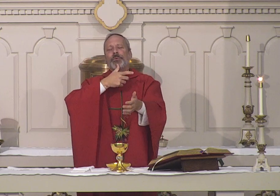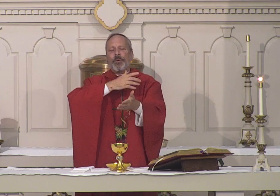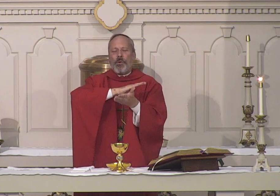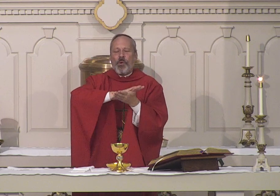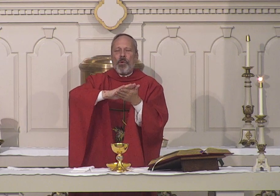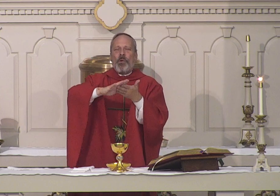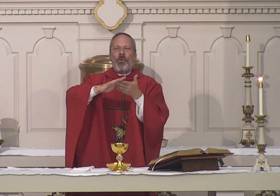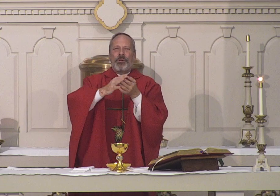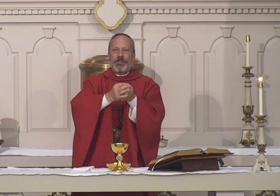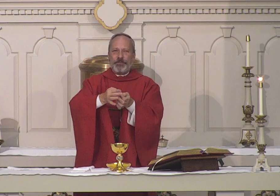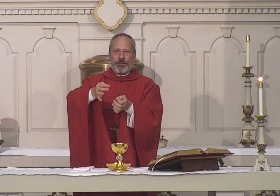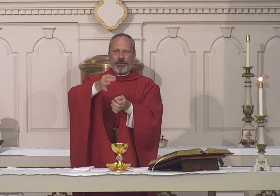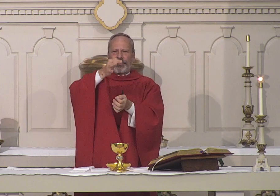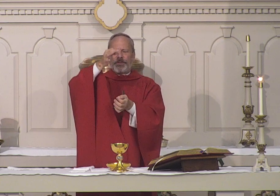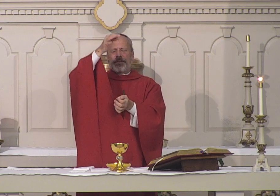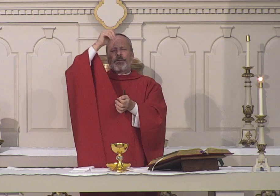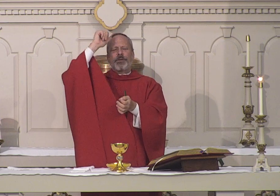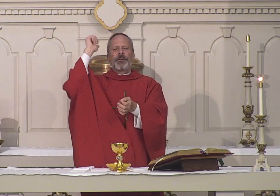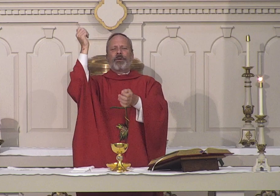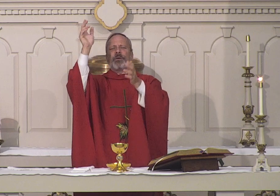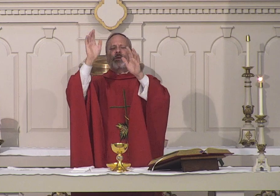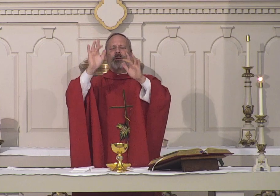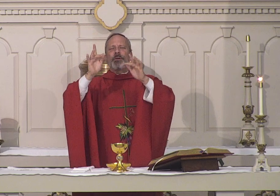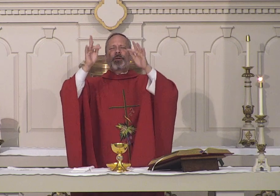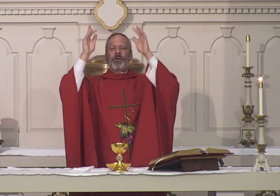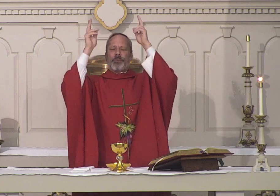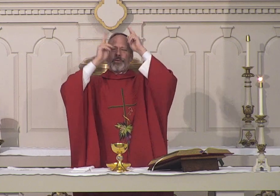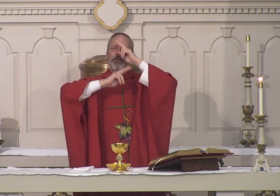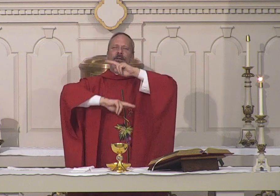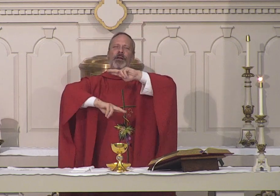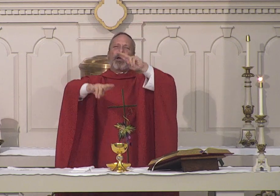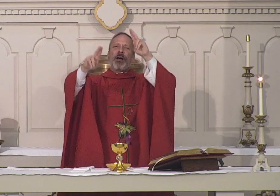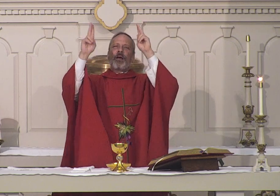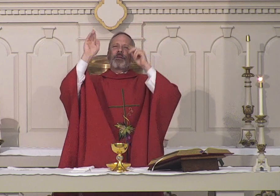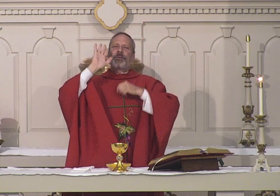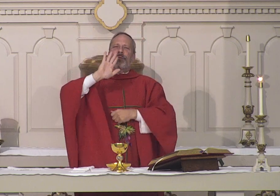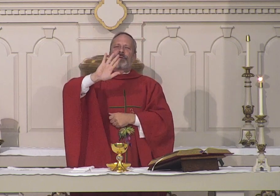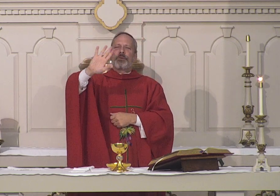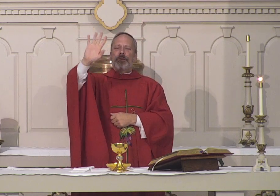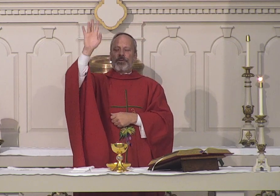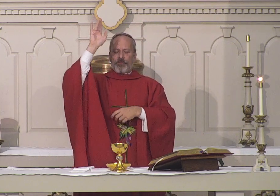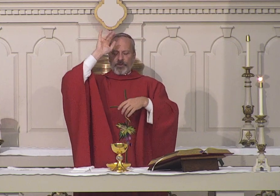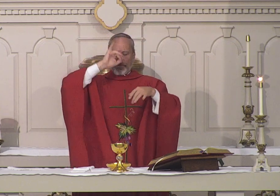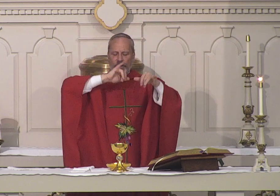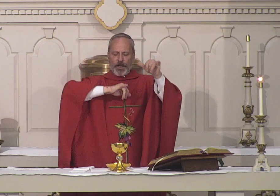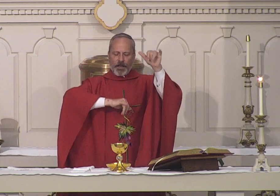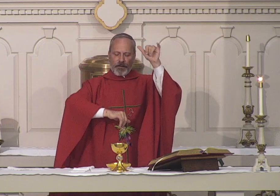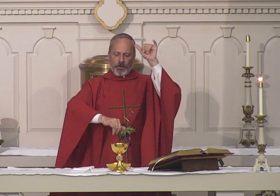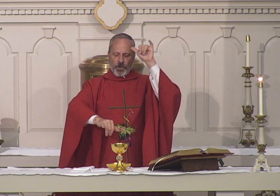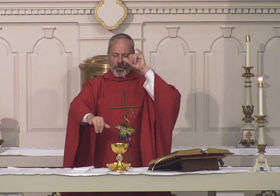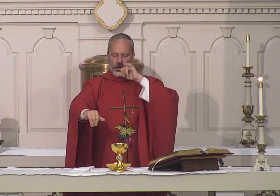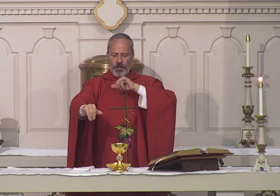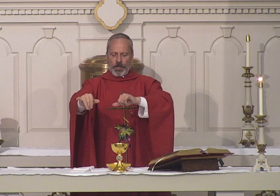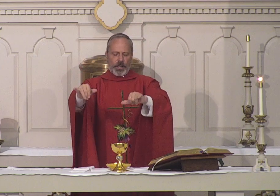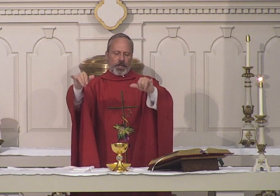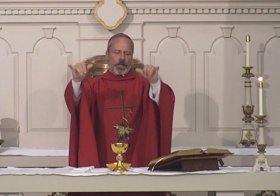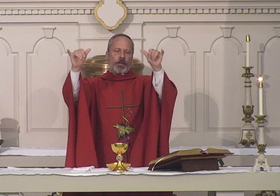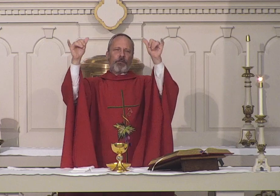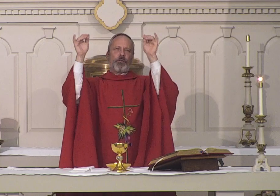Holy Spirit, all glory and honor is yours forever and